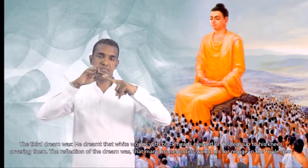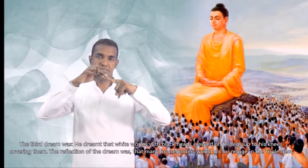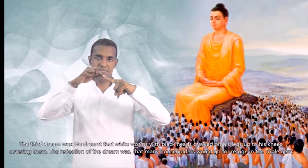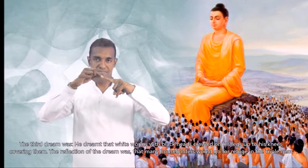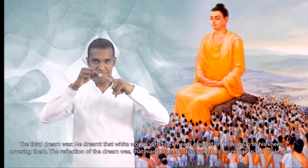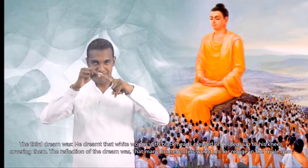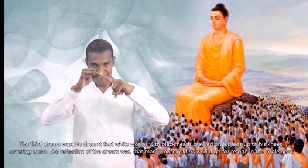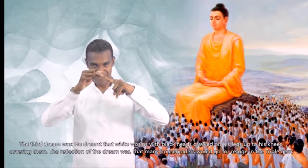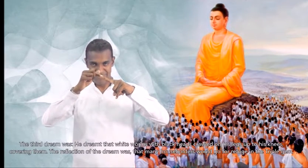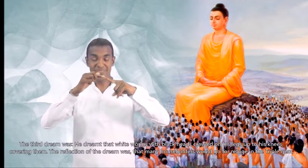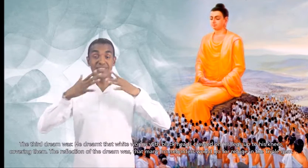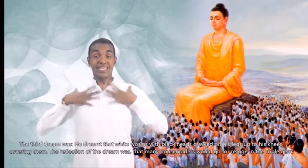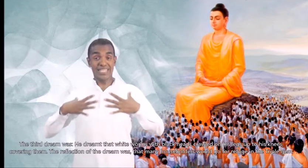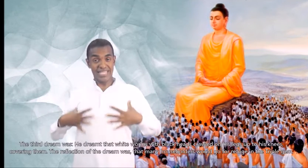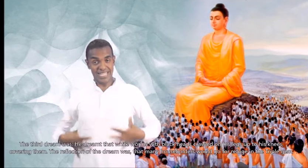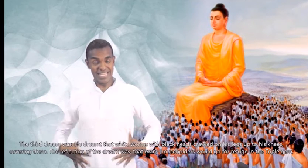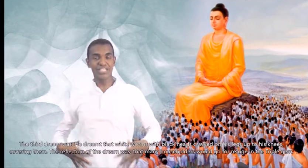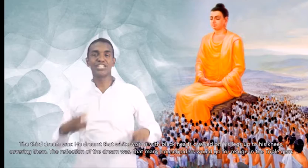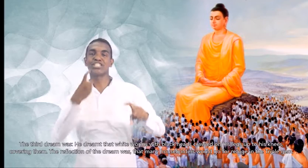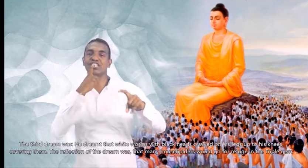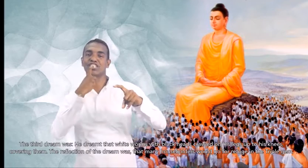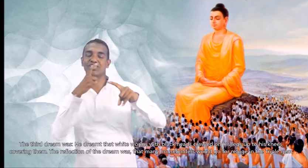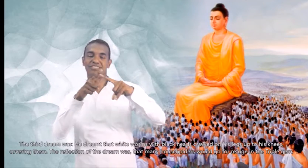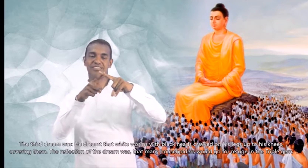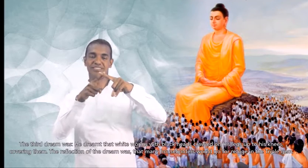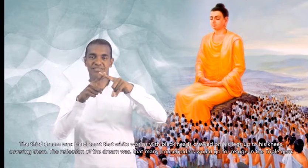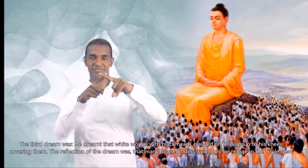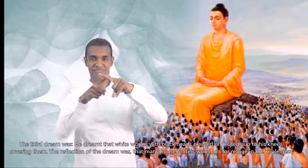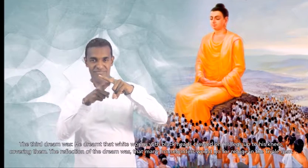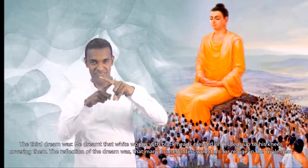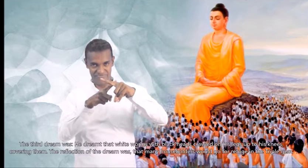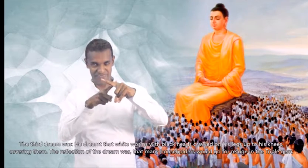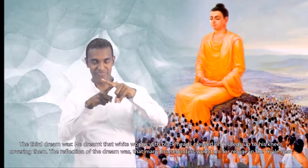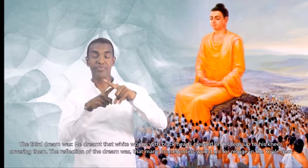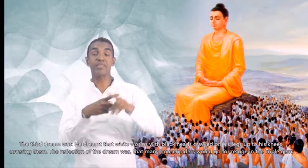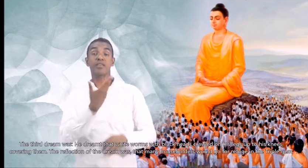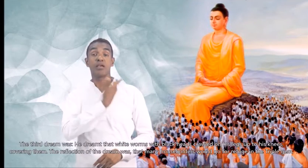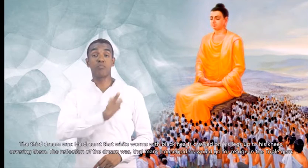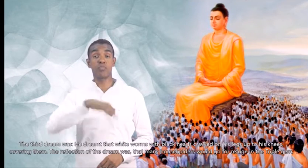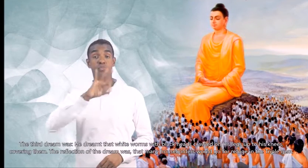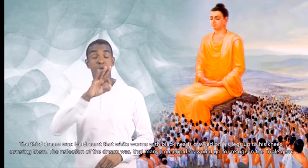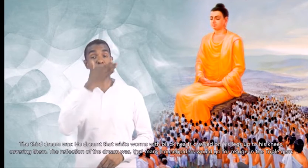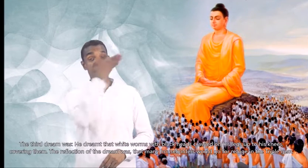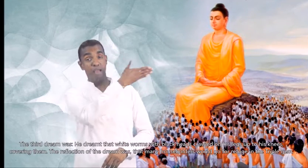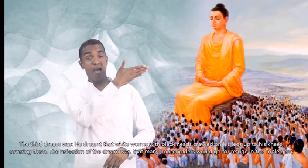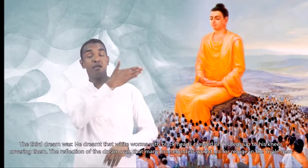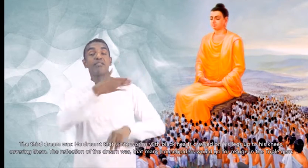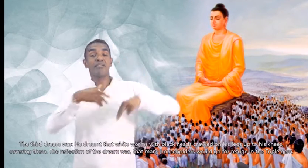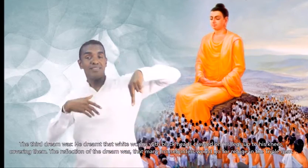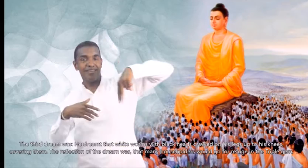covering them. The reflection of the dream was that many householders would go for a refuge in the Triple